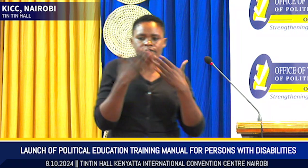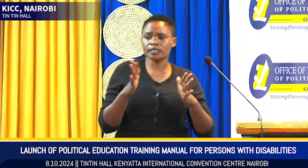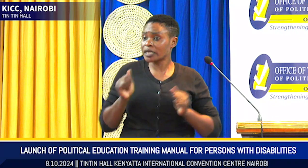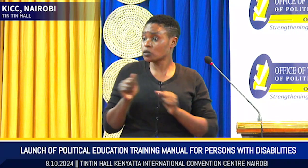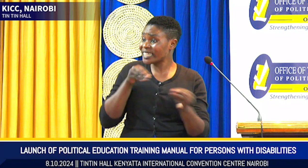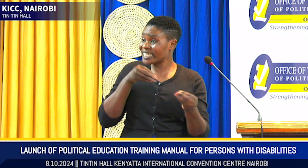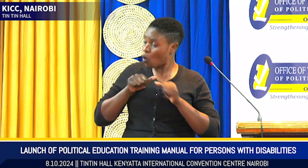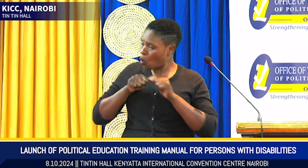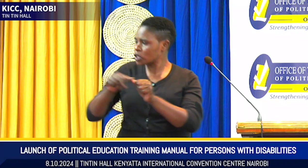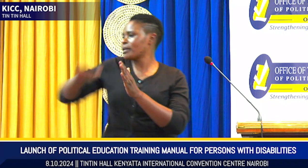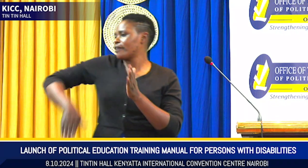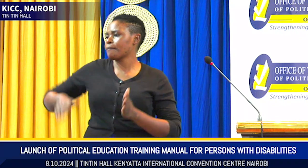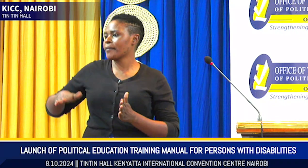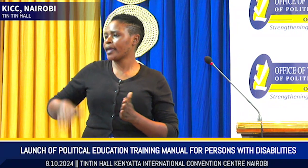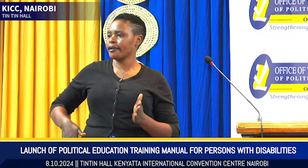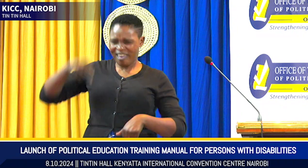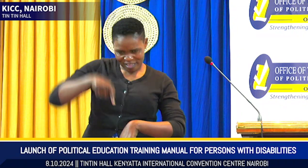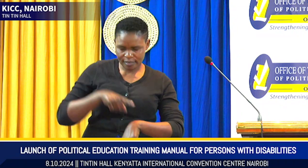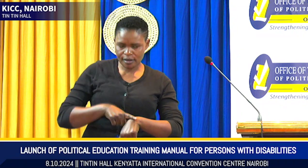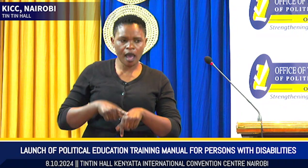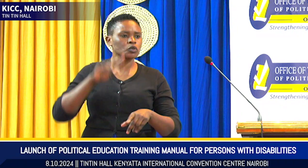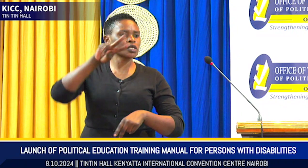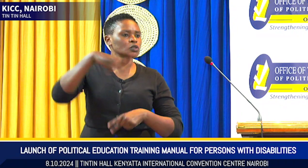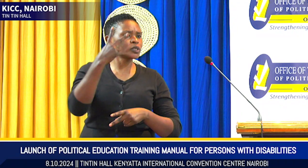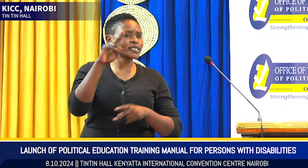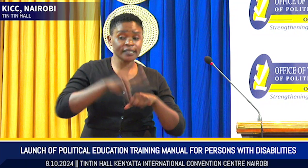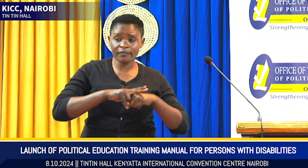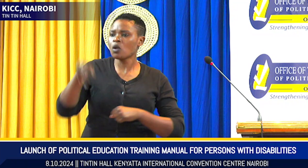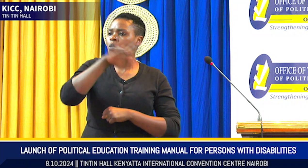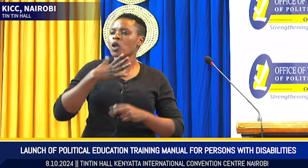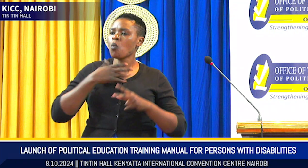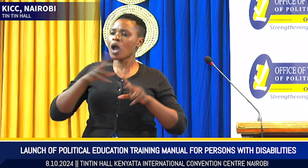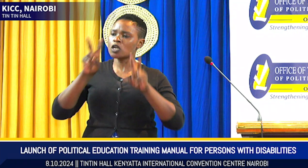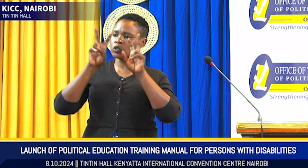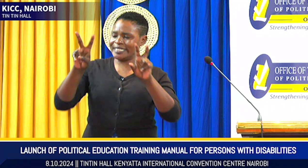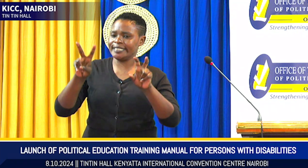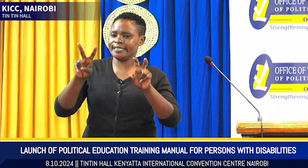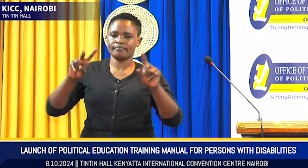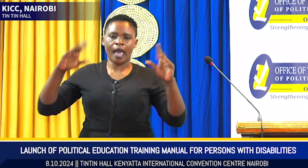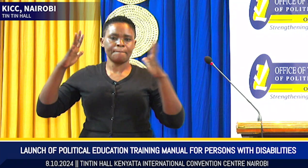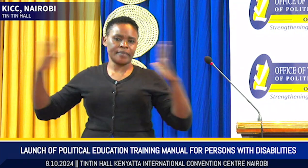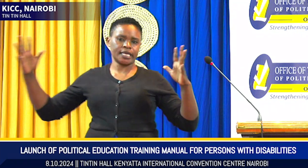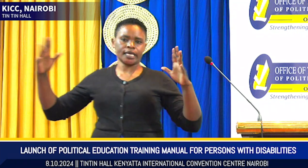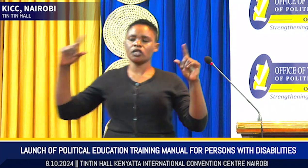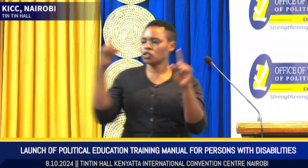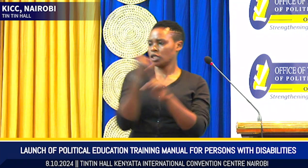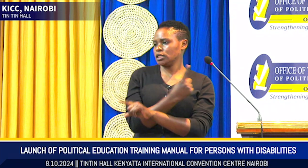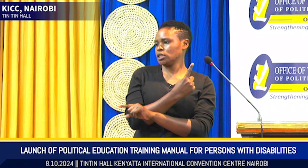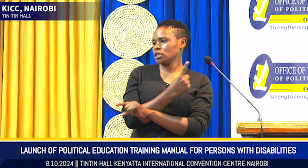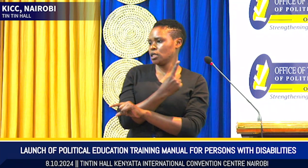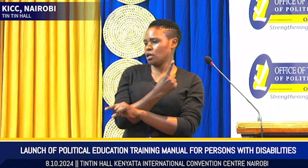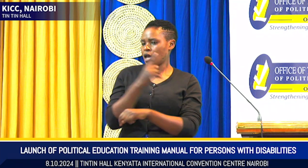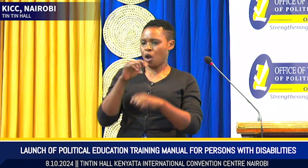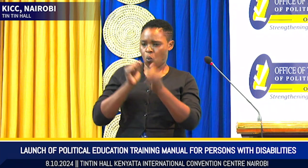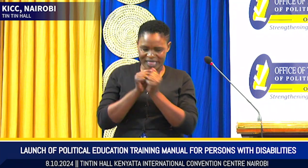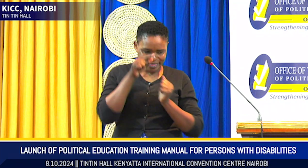choose youth, minority, and then women. They forget about people with disability. We want to see